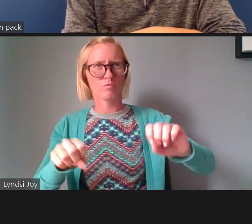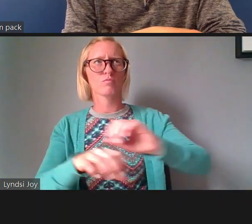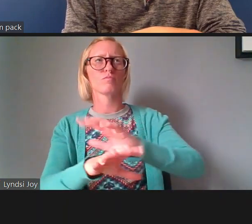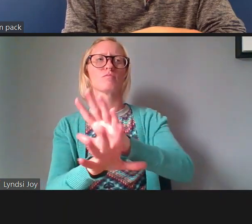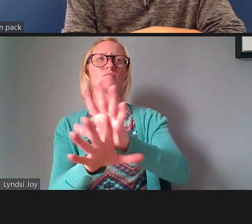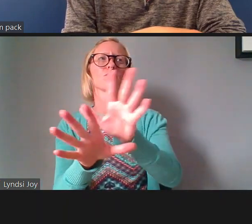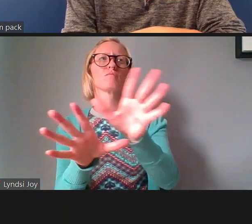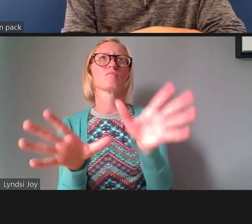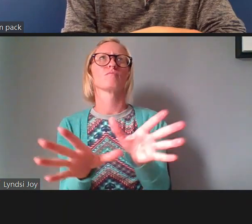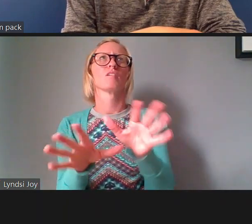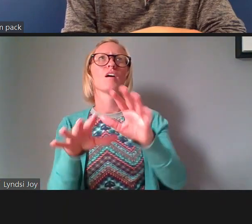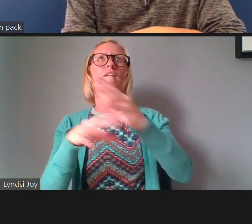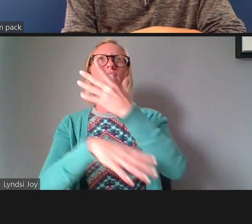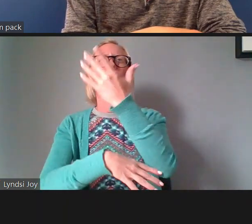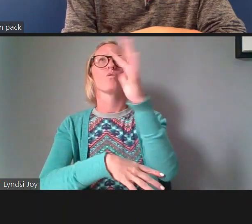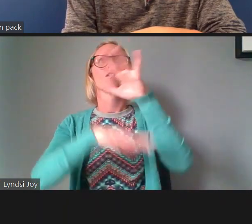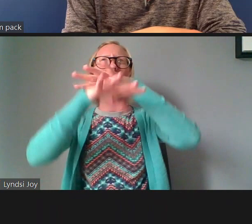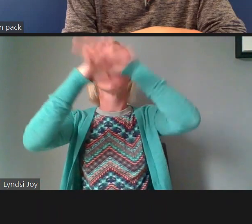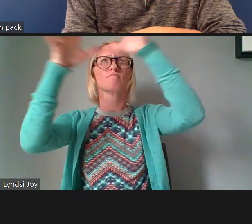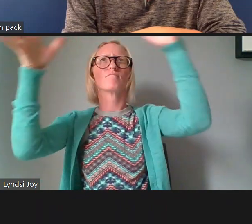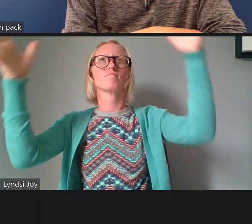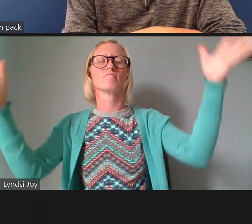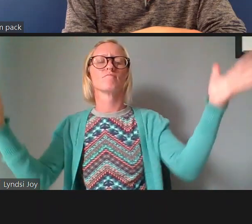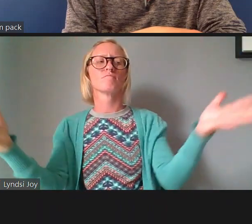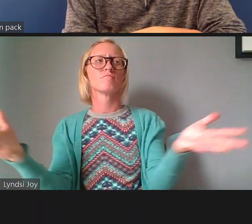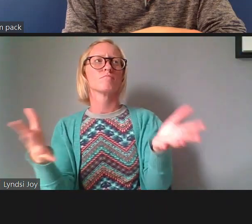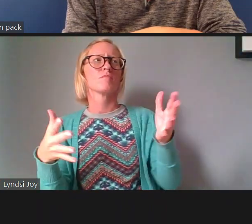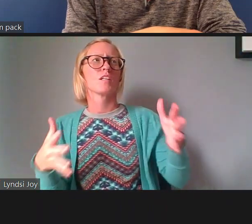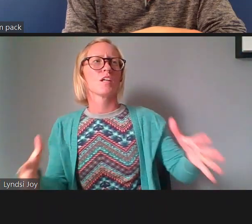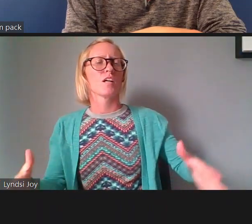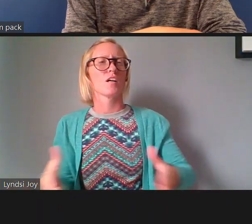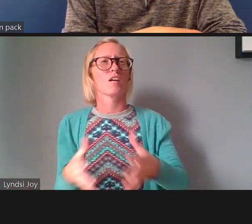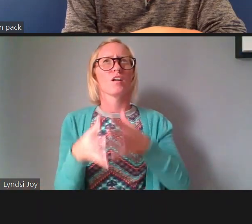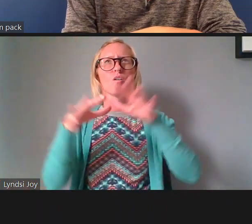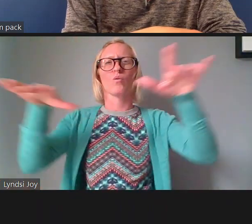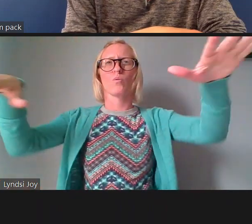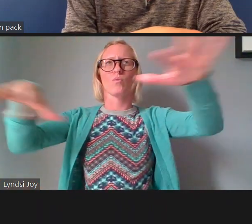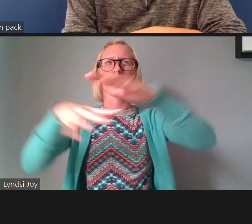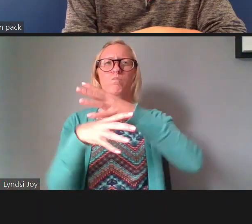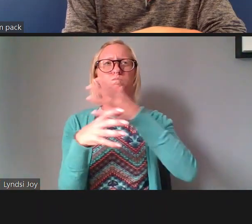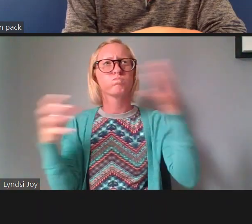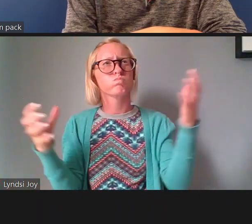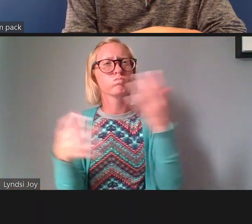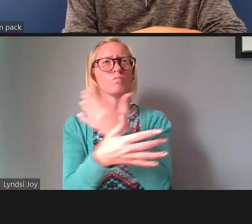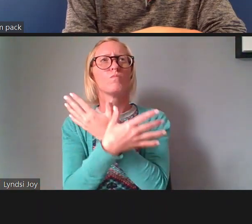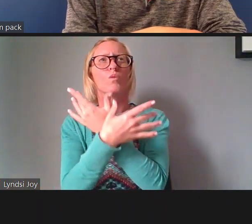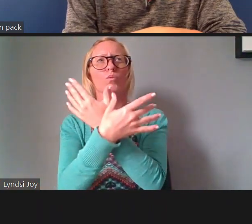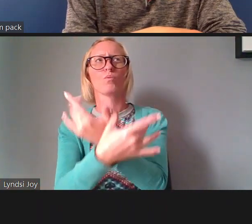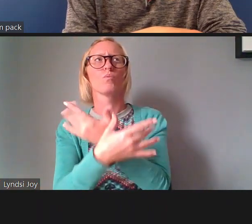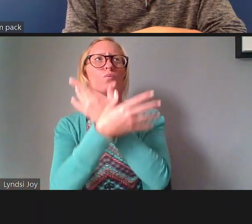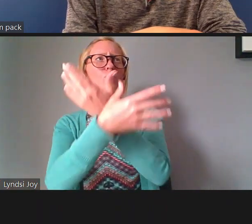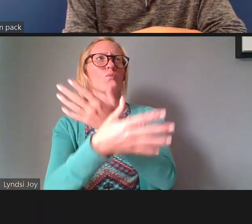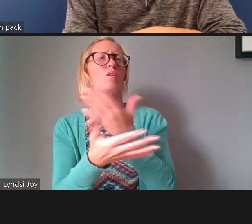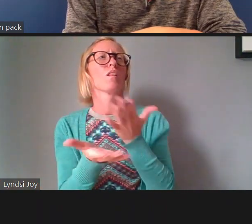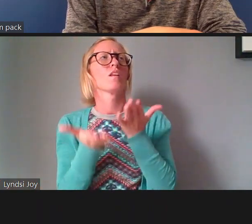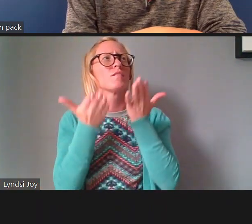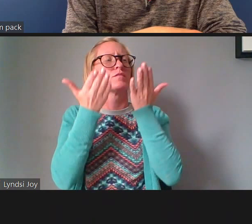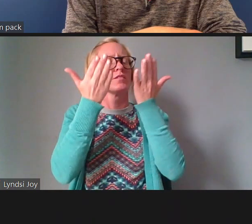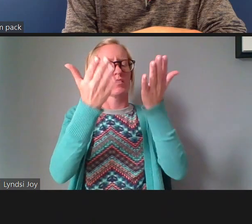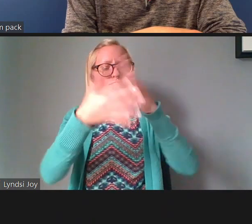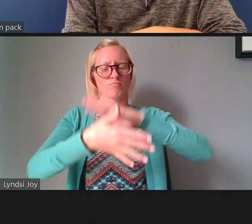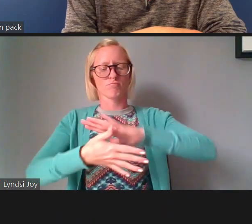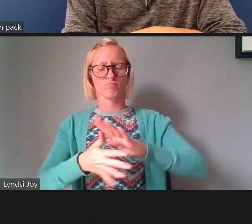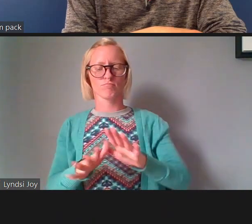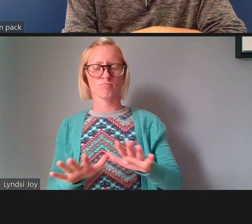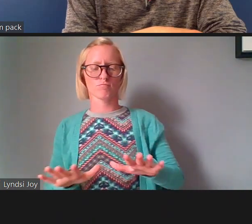the canopy of the forest. The air was thick with butterflies, lifting, fluttering, settling. Beyond the hollow was